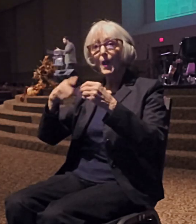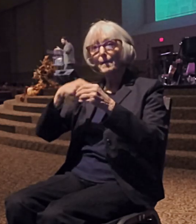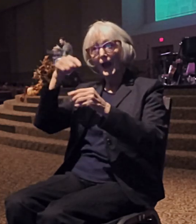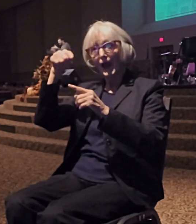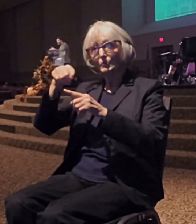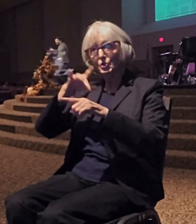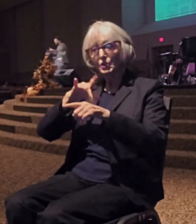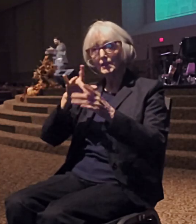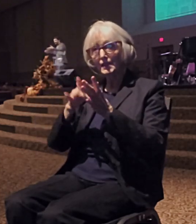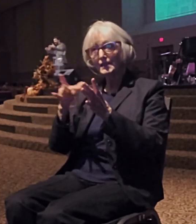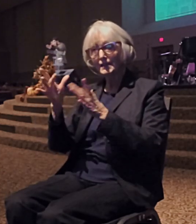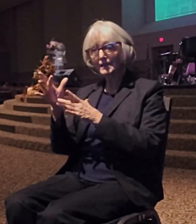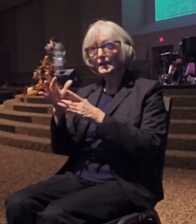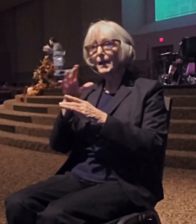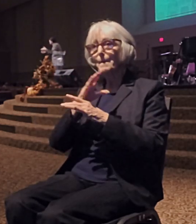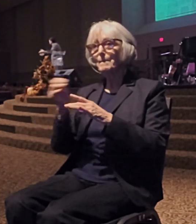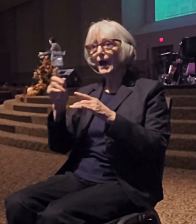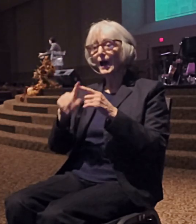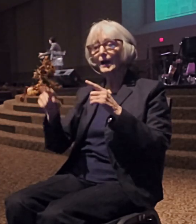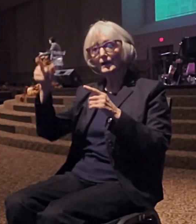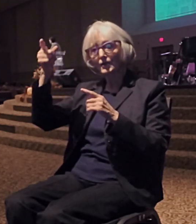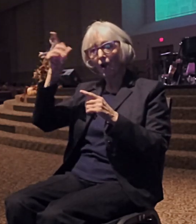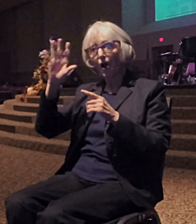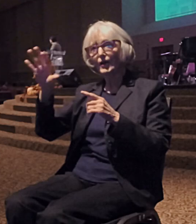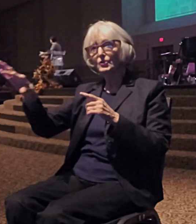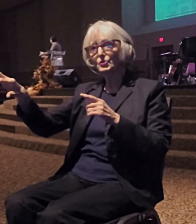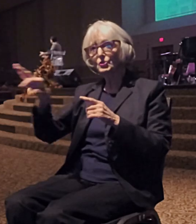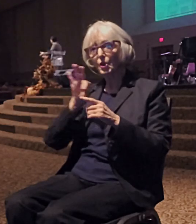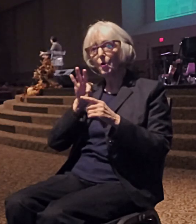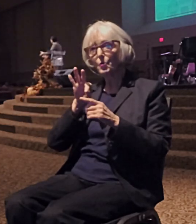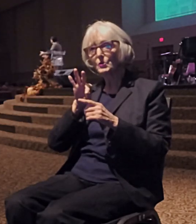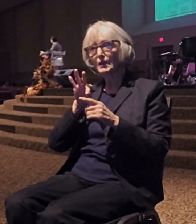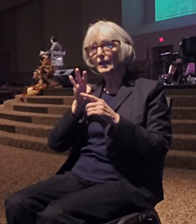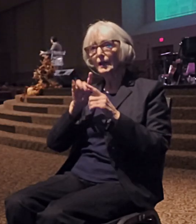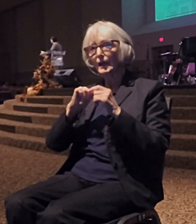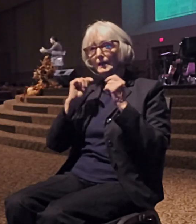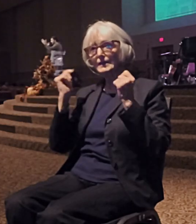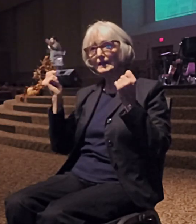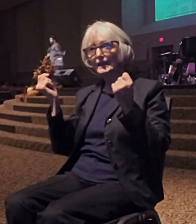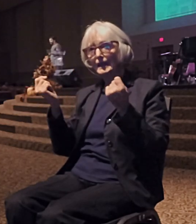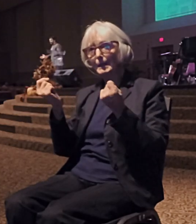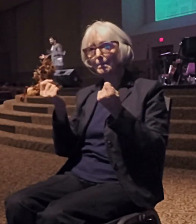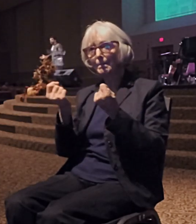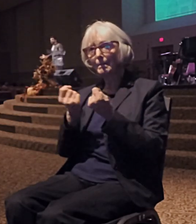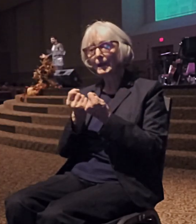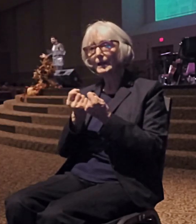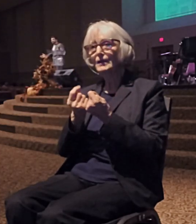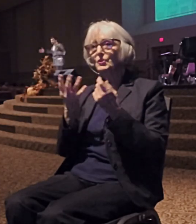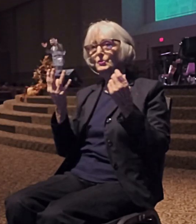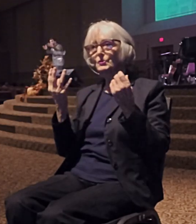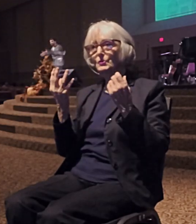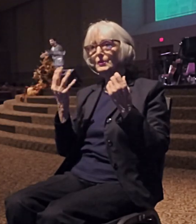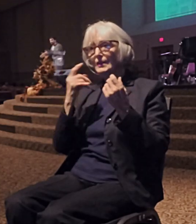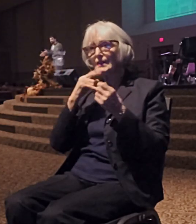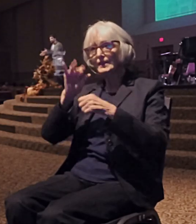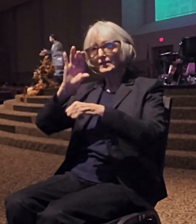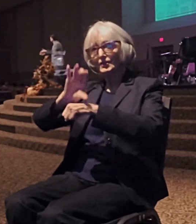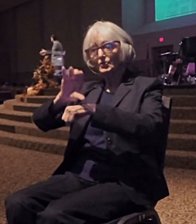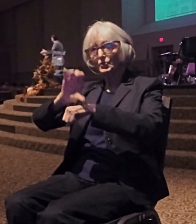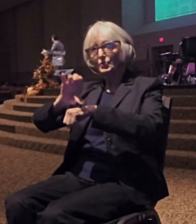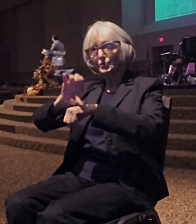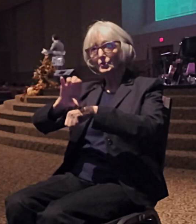the chosen team that God chose to put on the floor to point everybody to Jesus is the